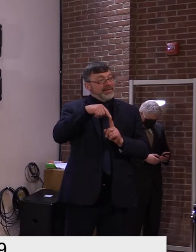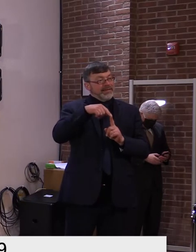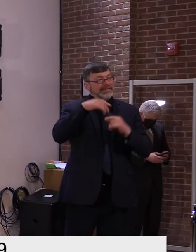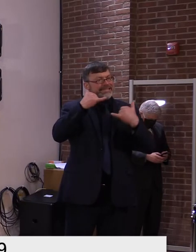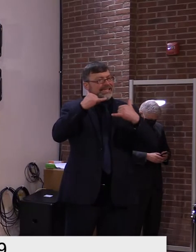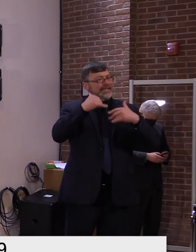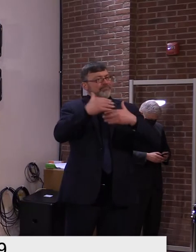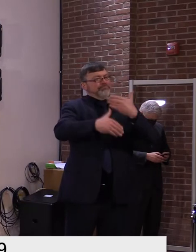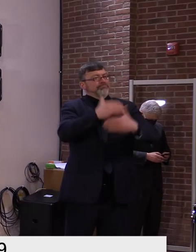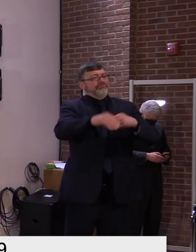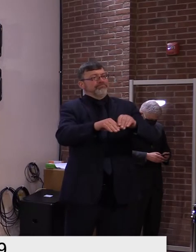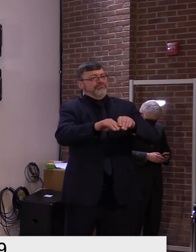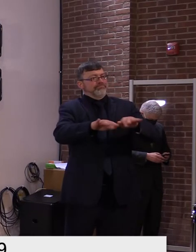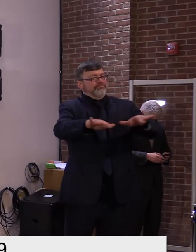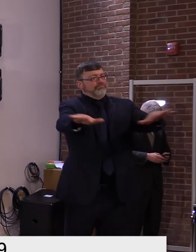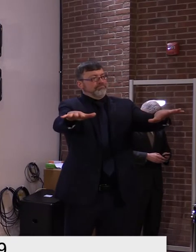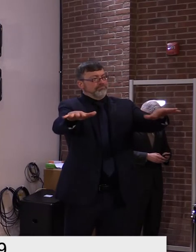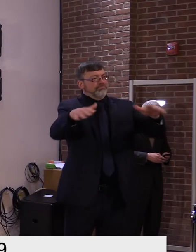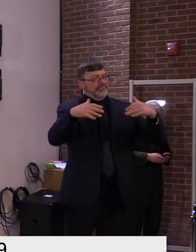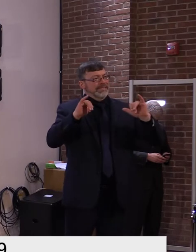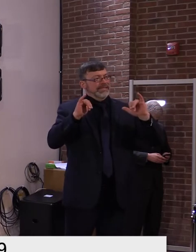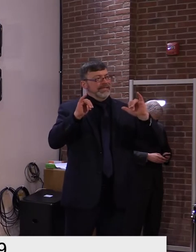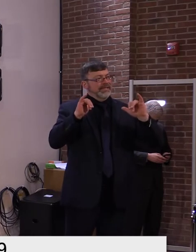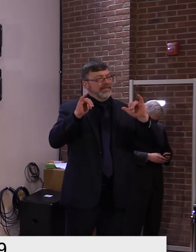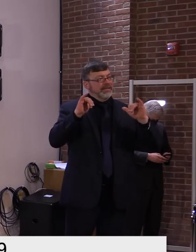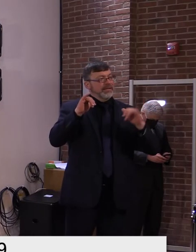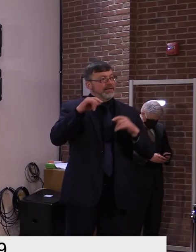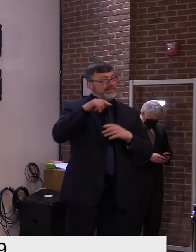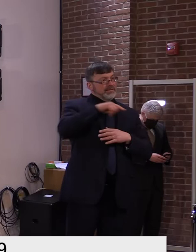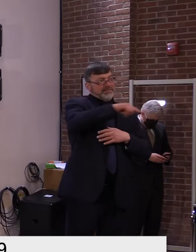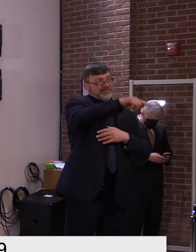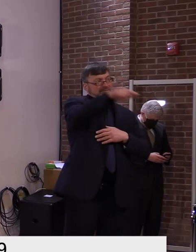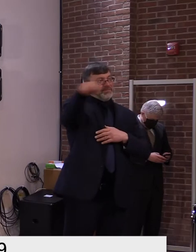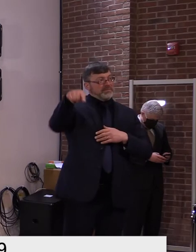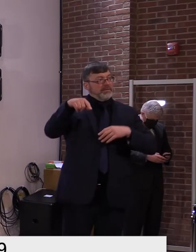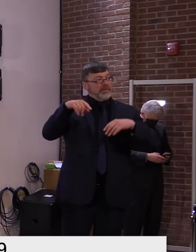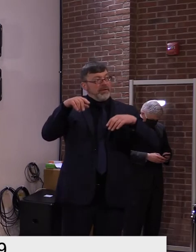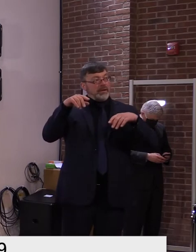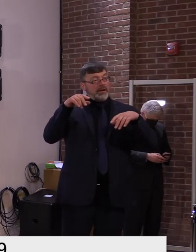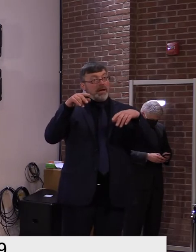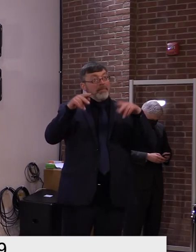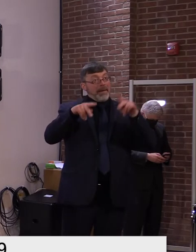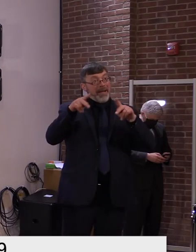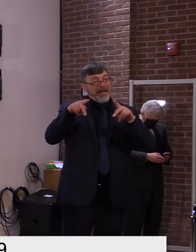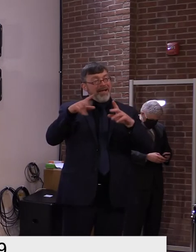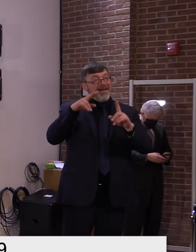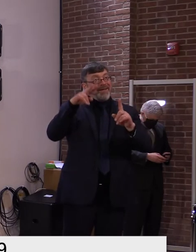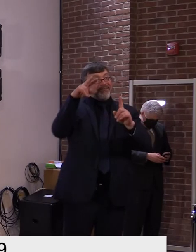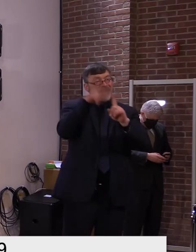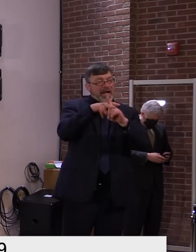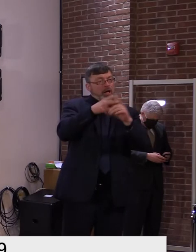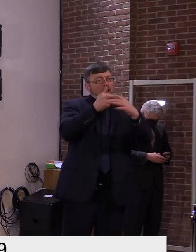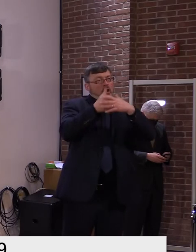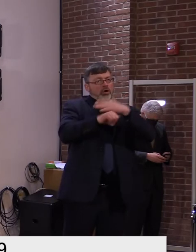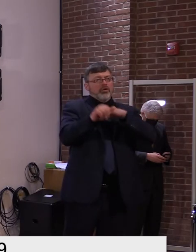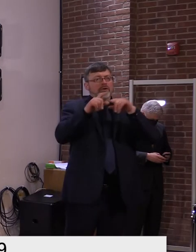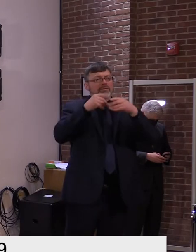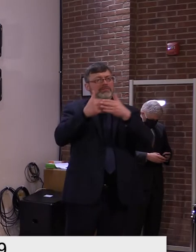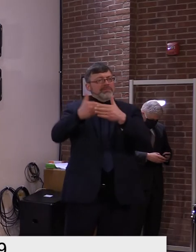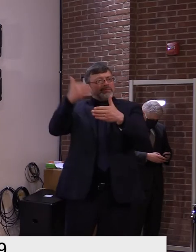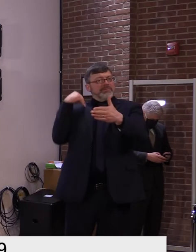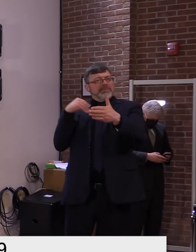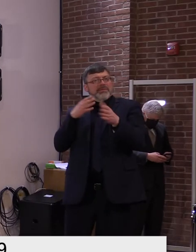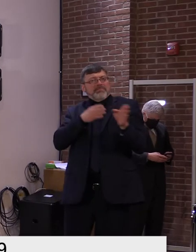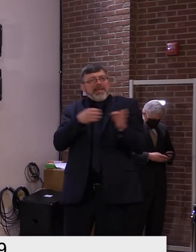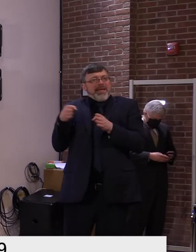still filing under the existing programs for the remainder of this week, which is actually filing for the prior